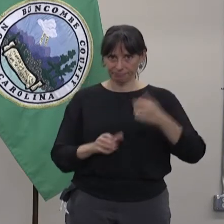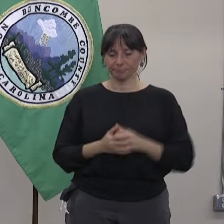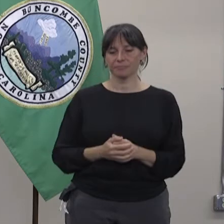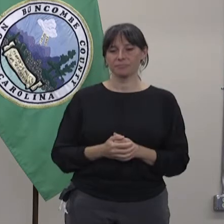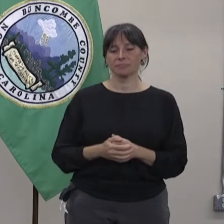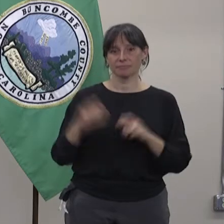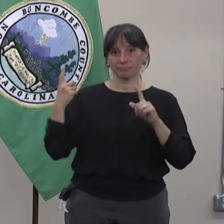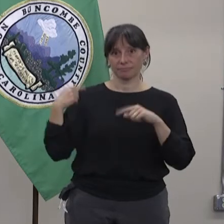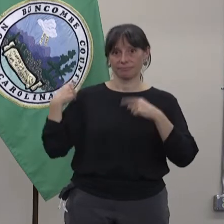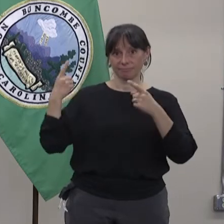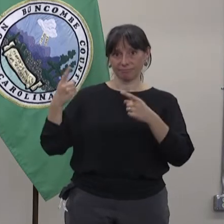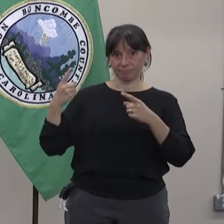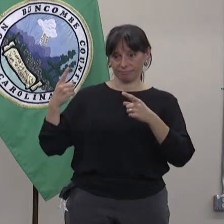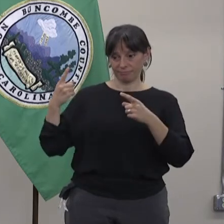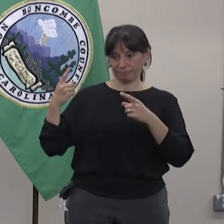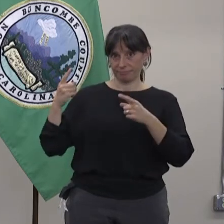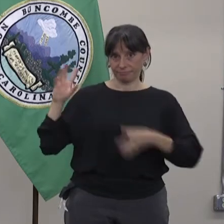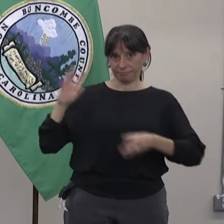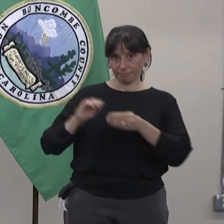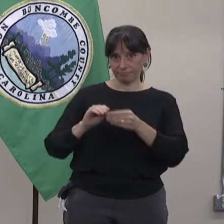As of today, there have been